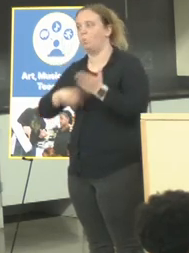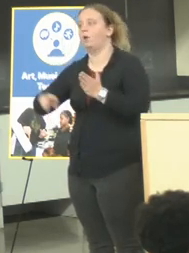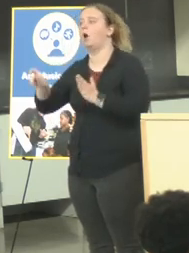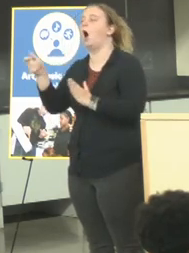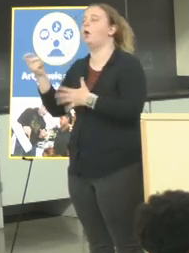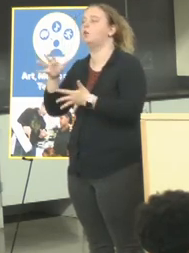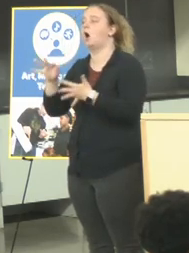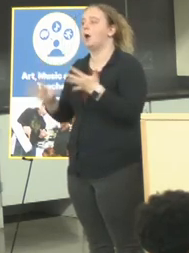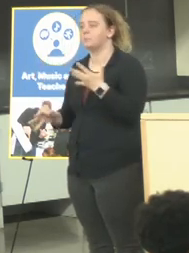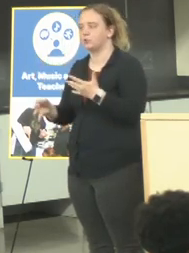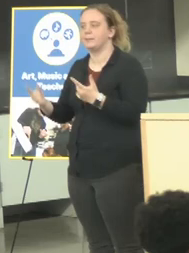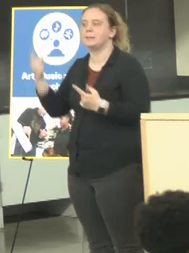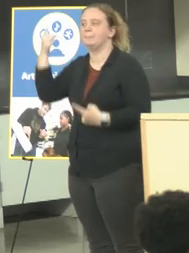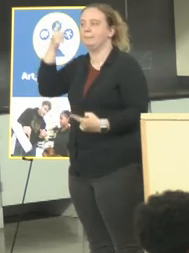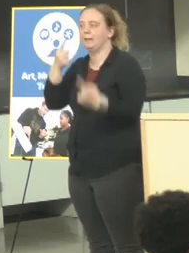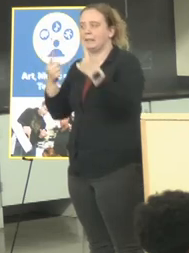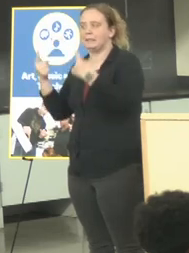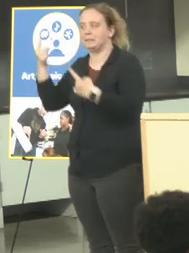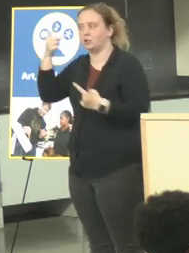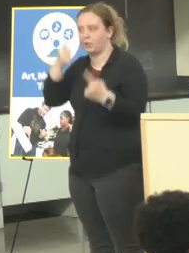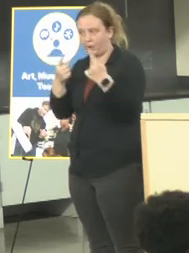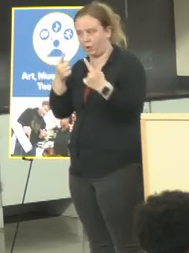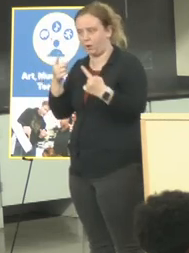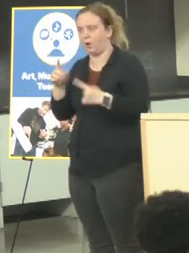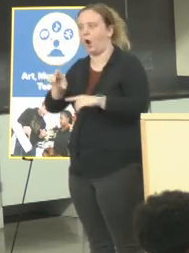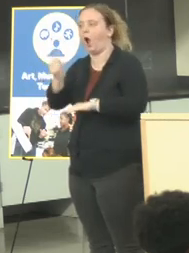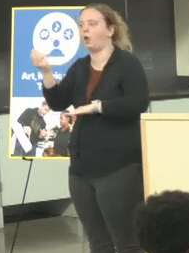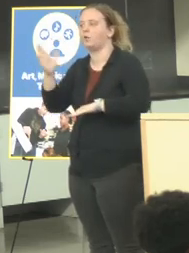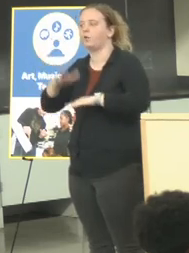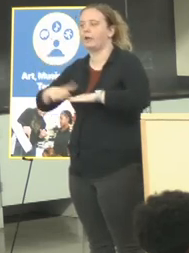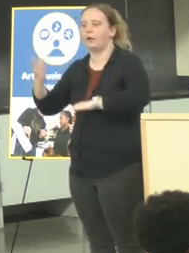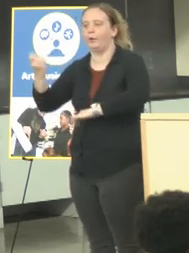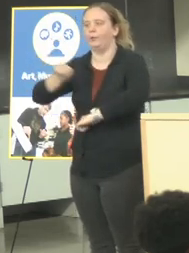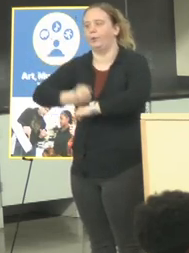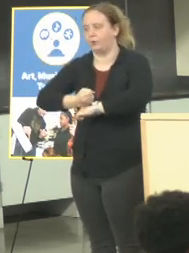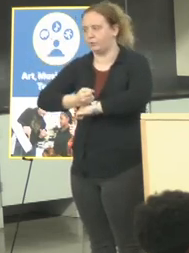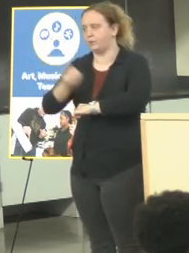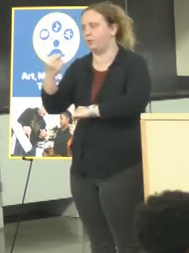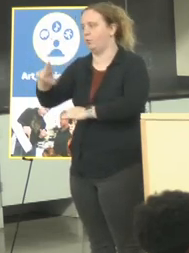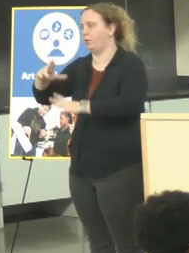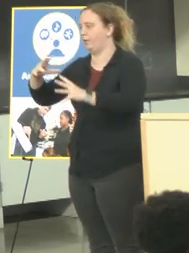considered outside of closing or consolidating schools?